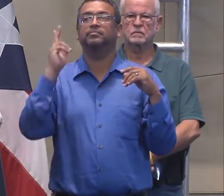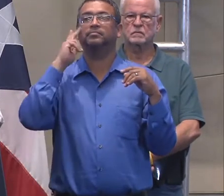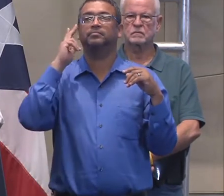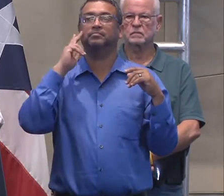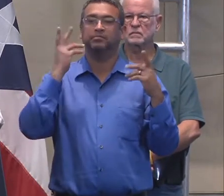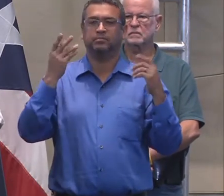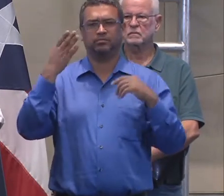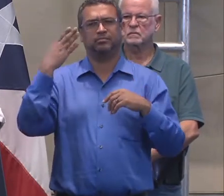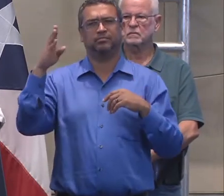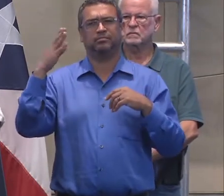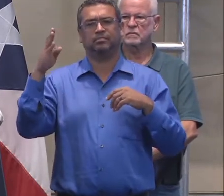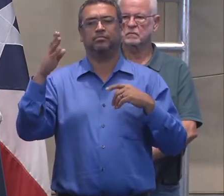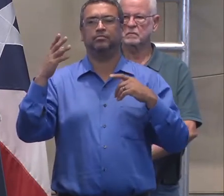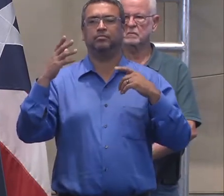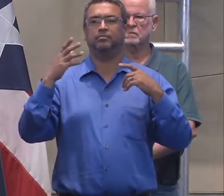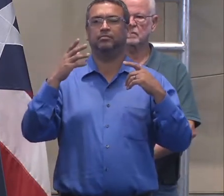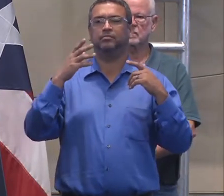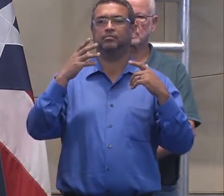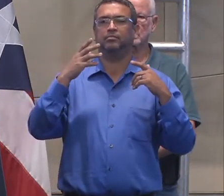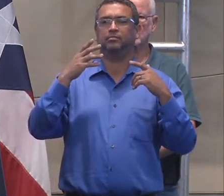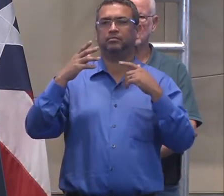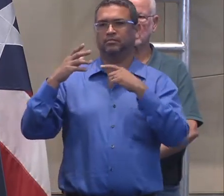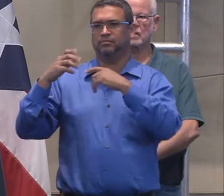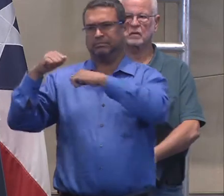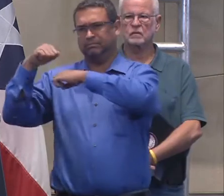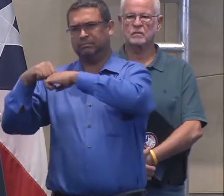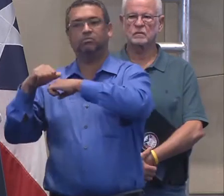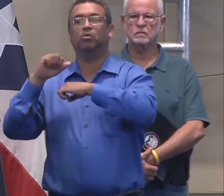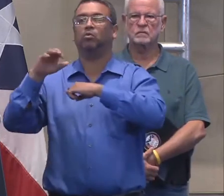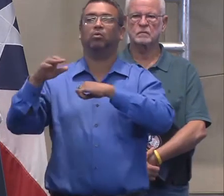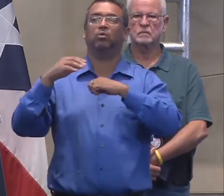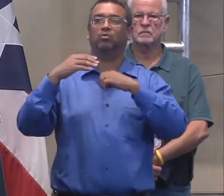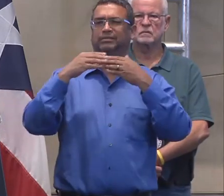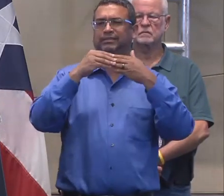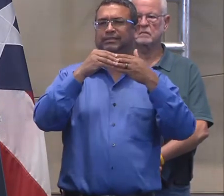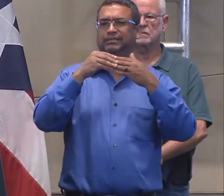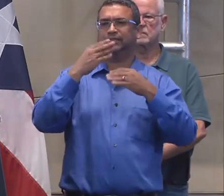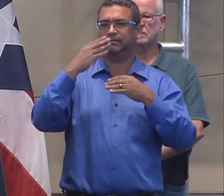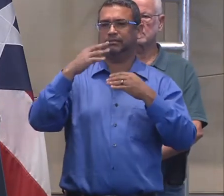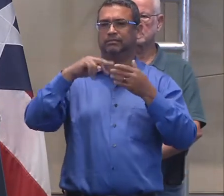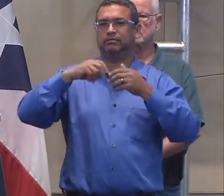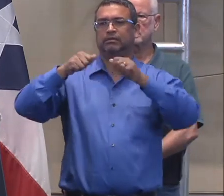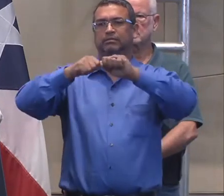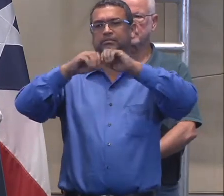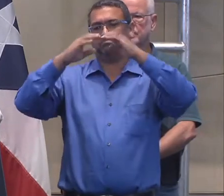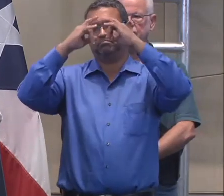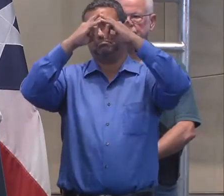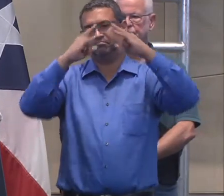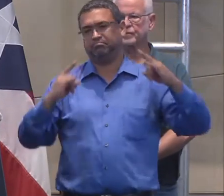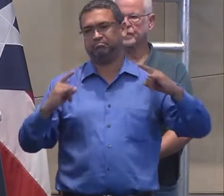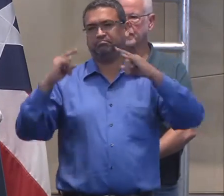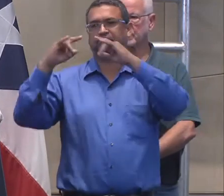tarps, whether it be the provisional tarps or the blue tarps that are now coming in with the Army Corps of Engineers.